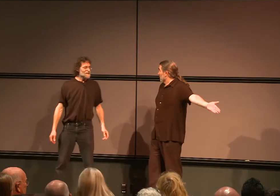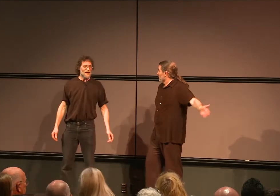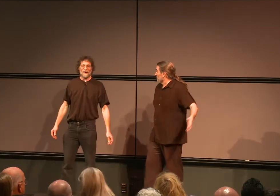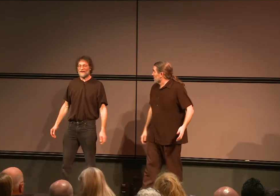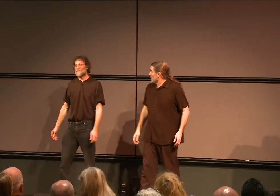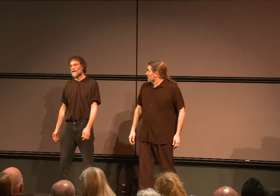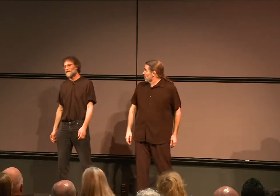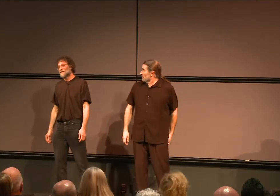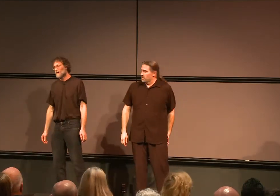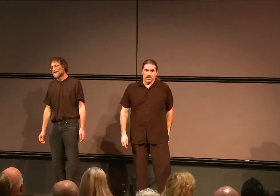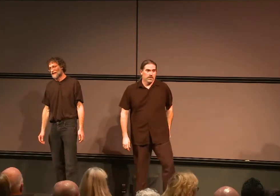That explains the missing link.